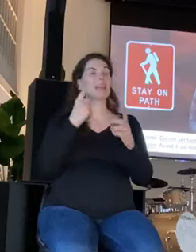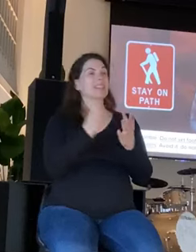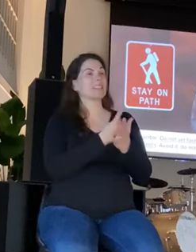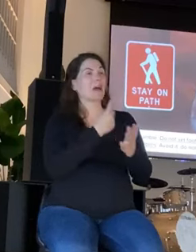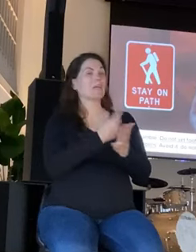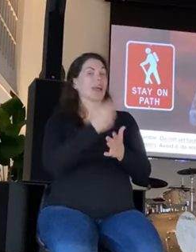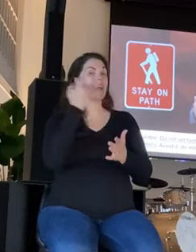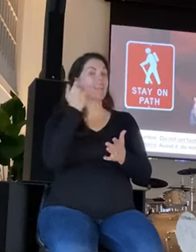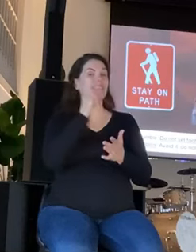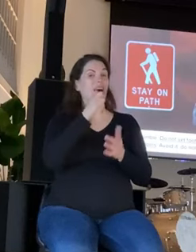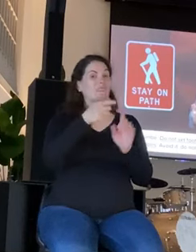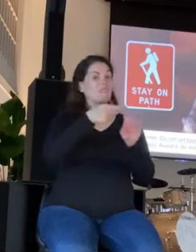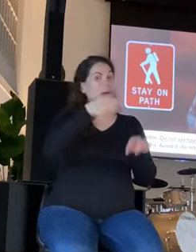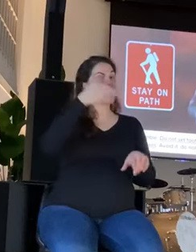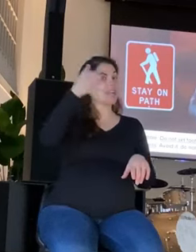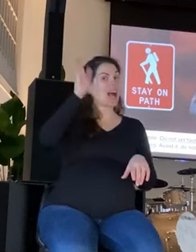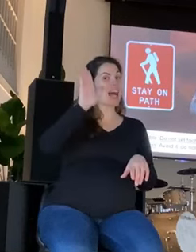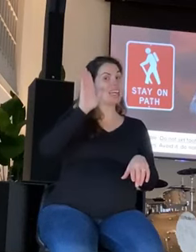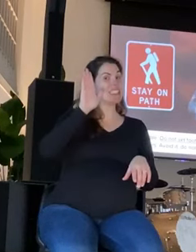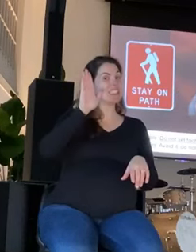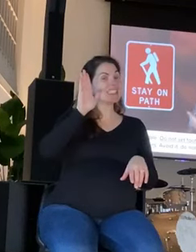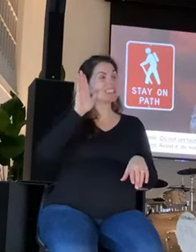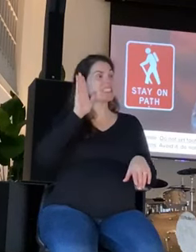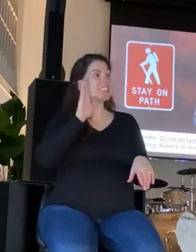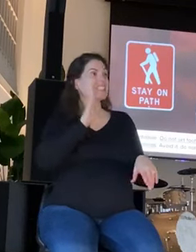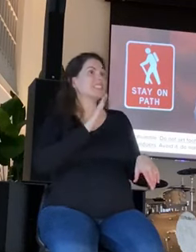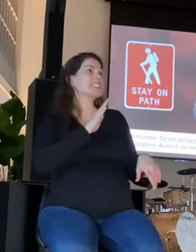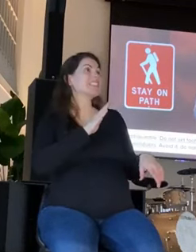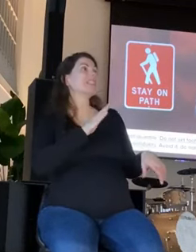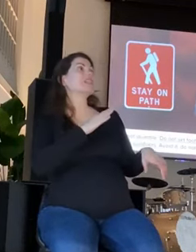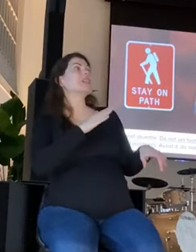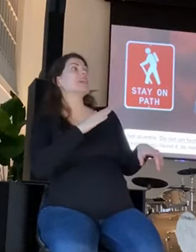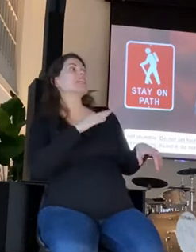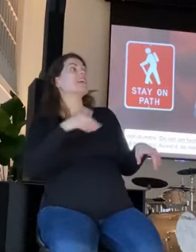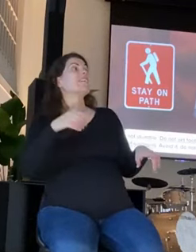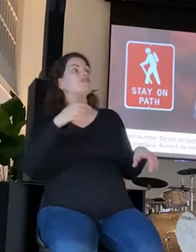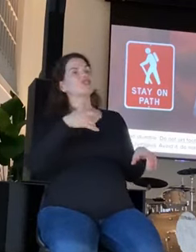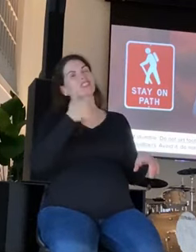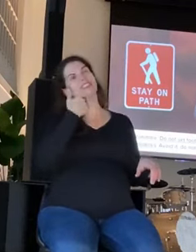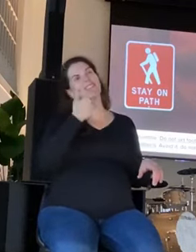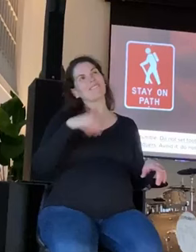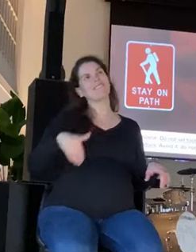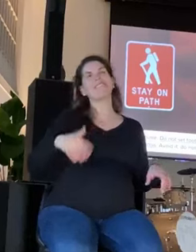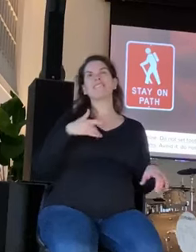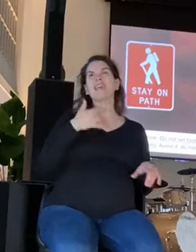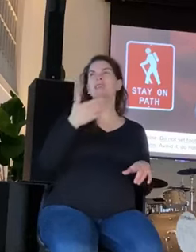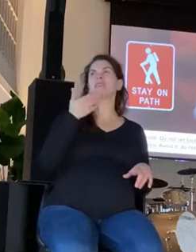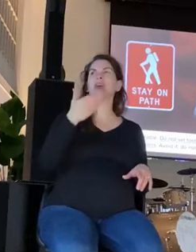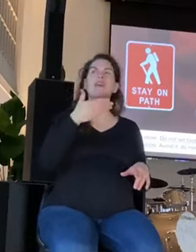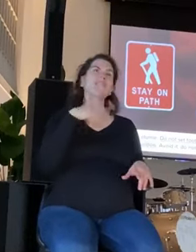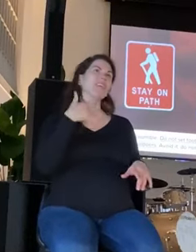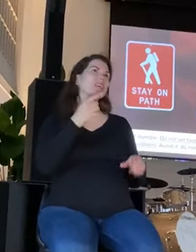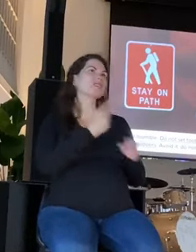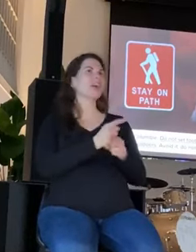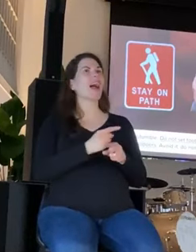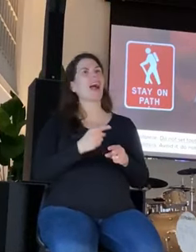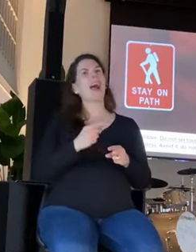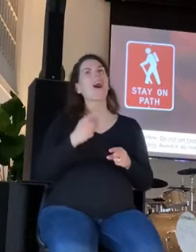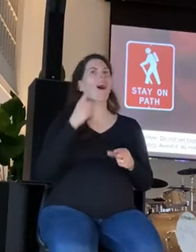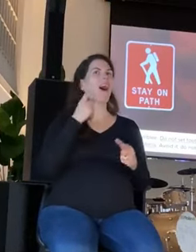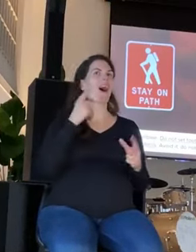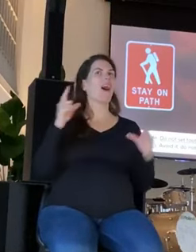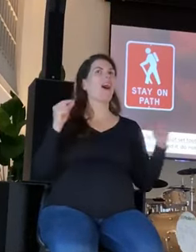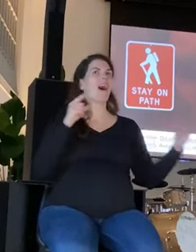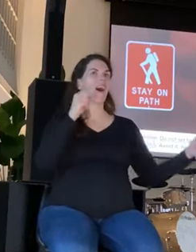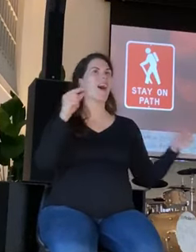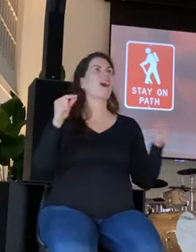So wisdom's path actually brings you life. Wisdom's path actually brings you freedom. Wisdom's path actually helps you keep from